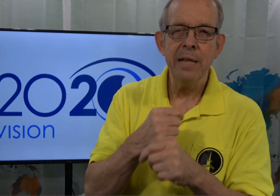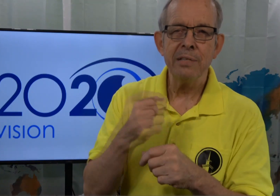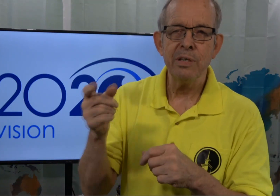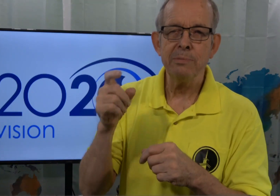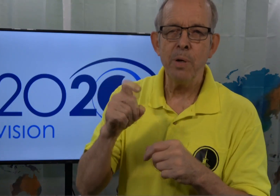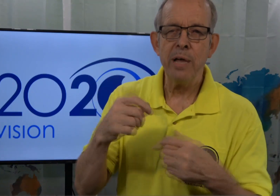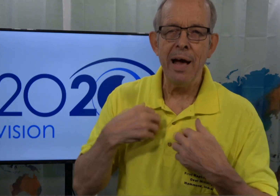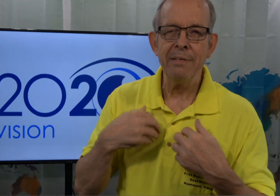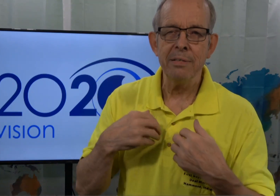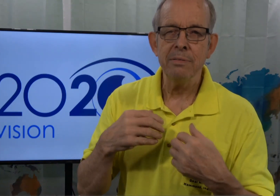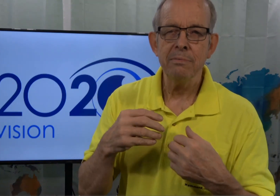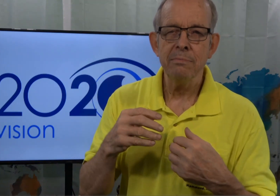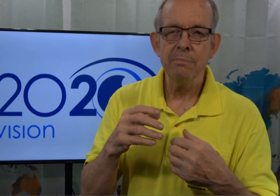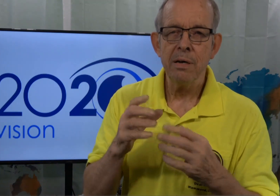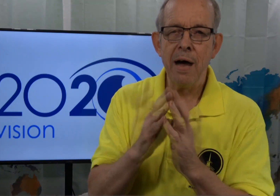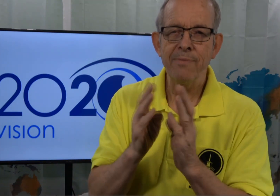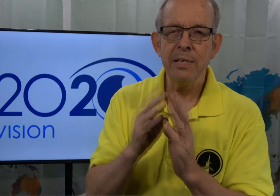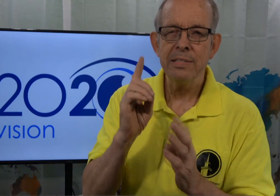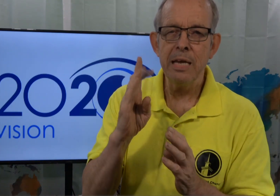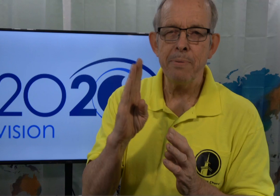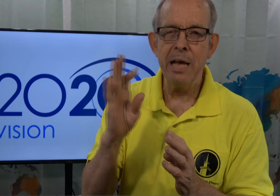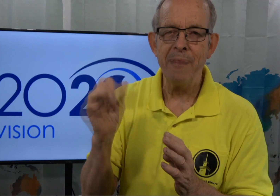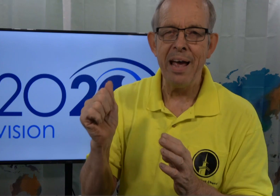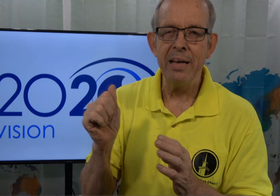Last year supposed to have it. Happen DBFA.